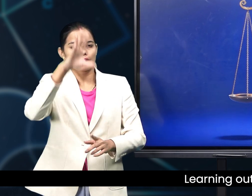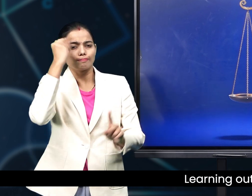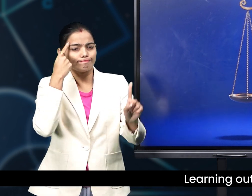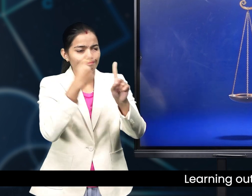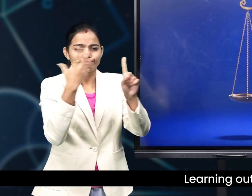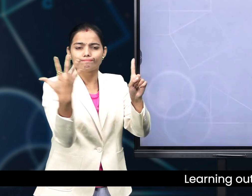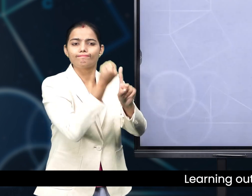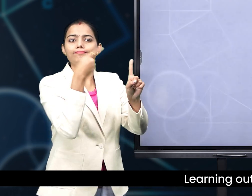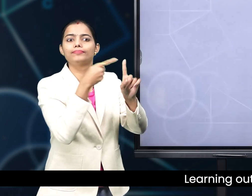Learning outcomes.